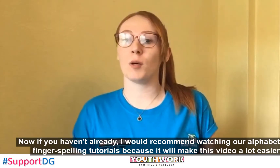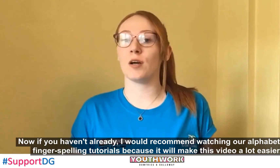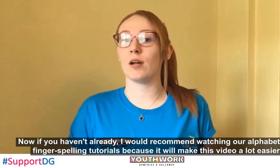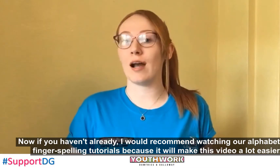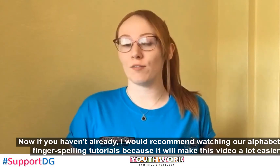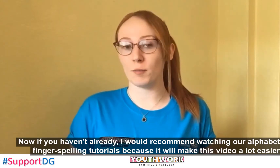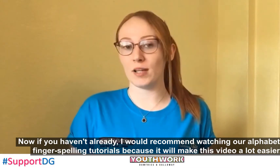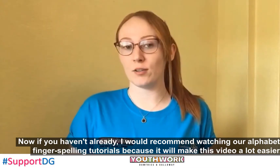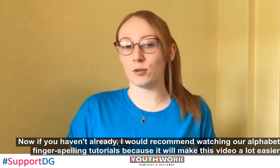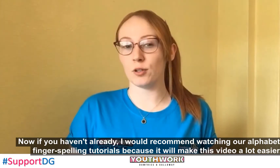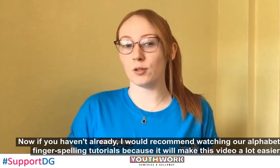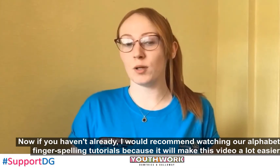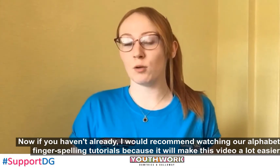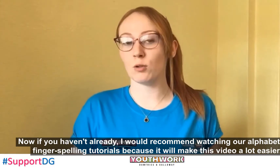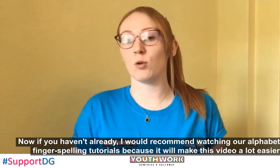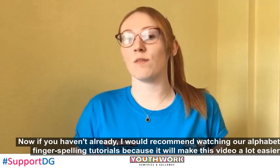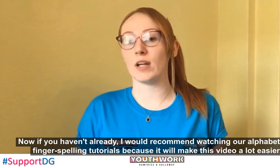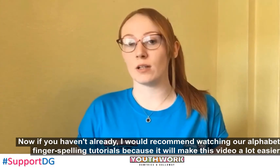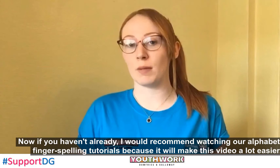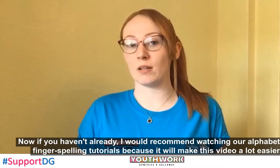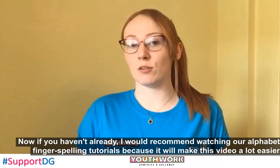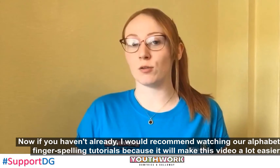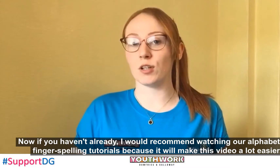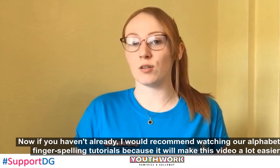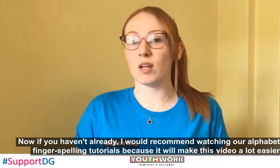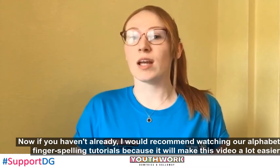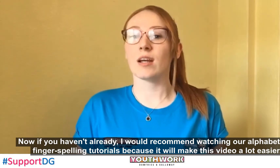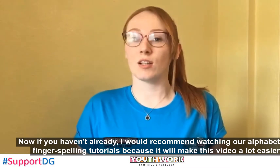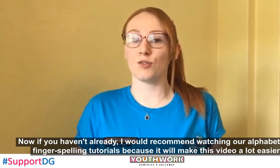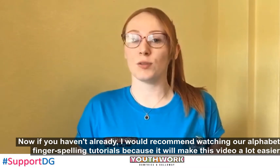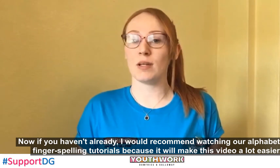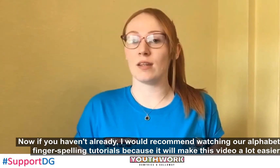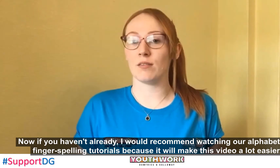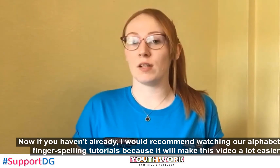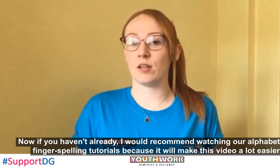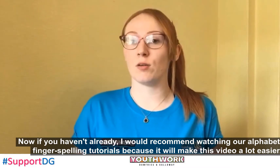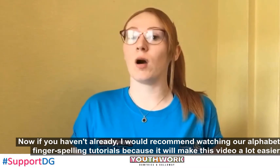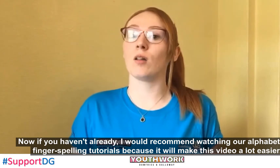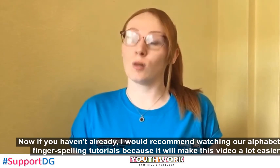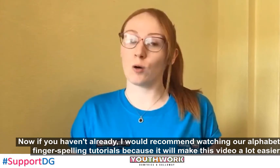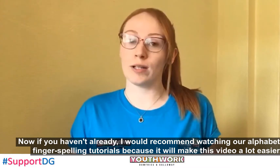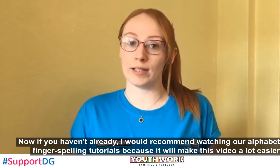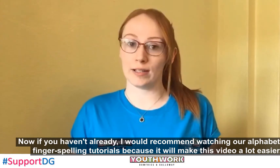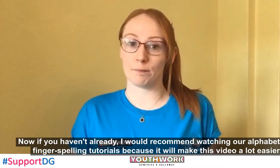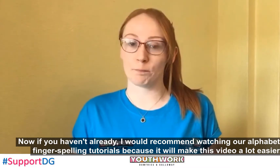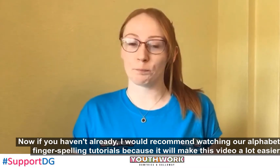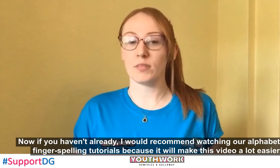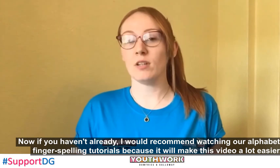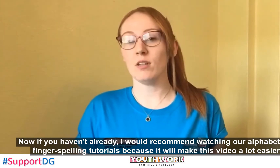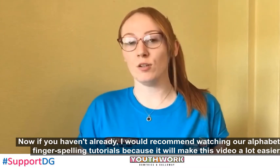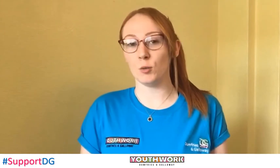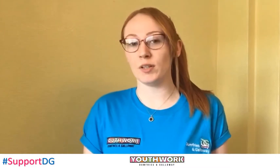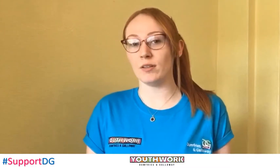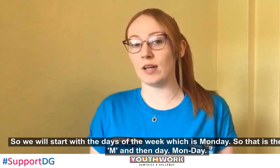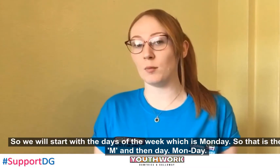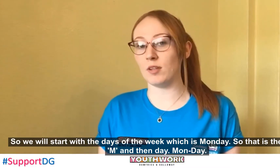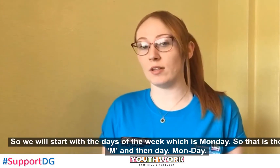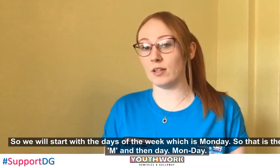our alphabet tutorial and also the finger spelling tutorial because it will just make this video a lot easier. So we're going to start with the days of the